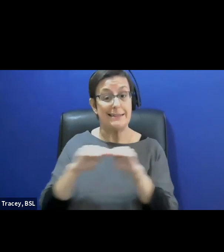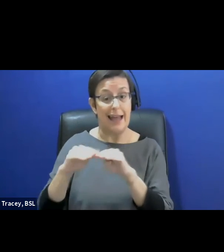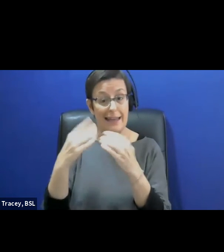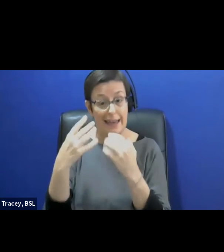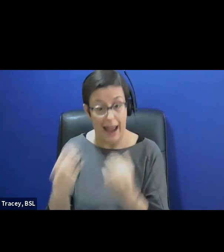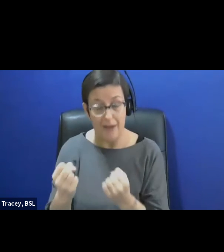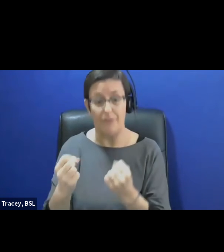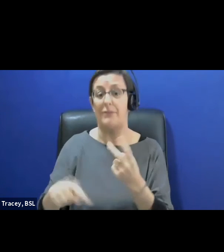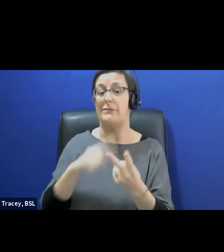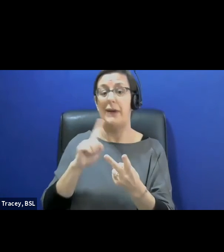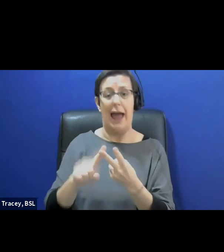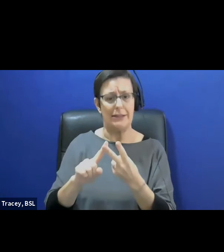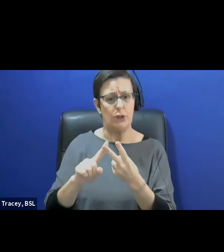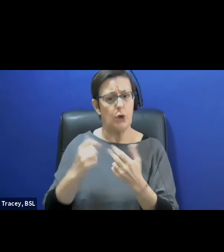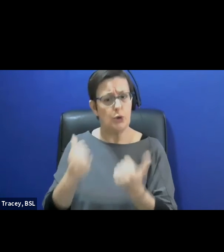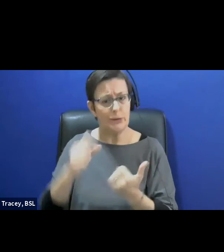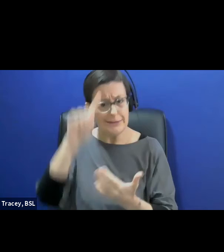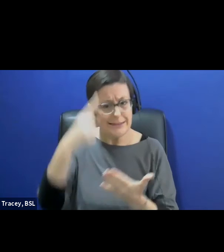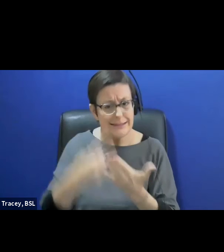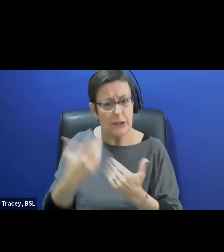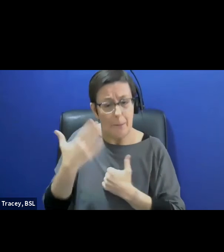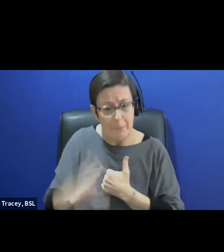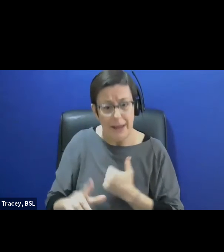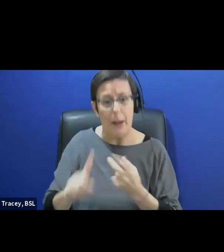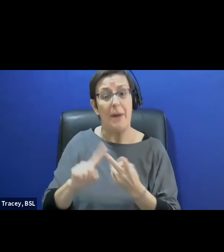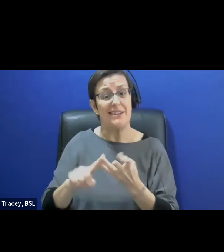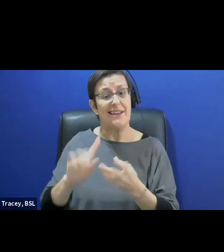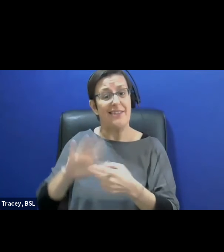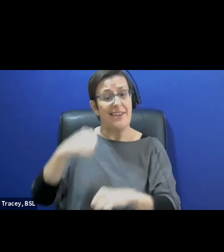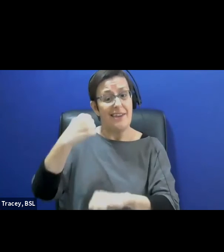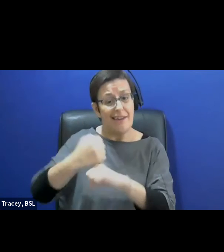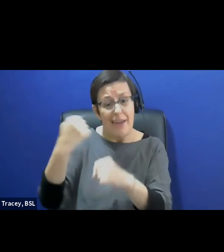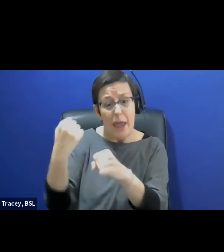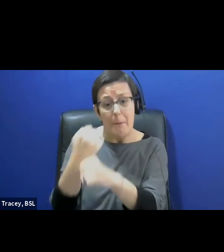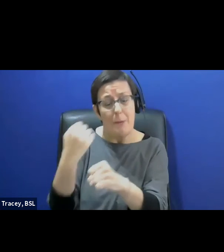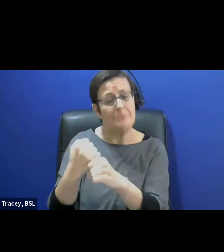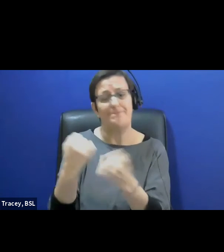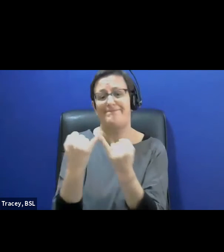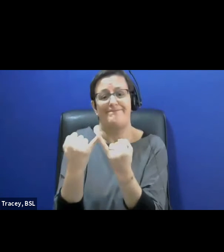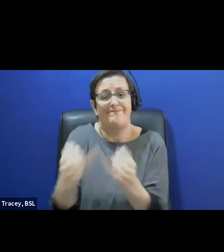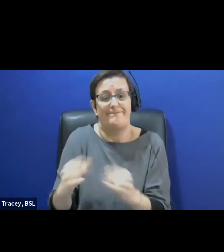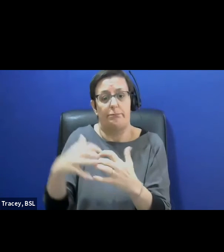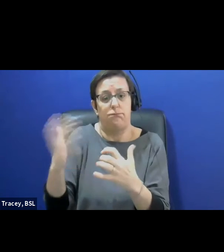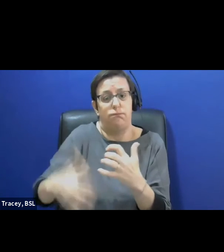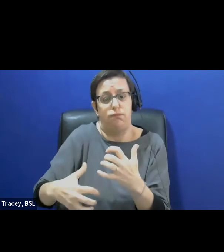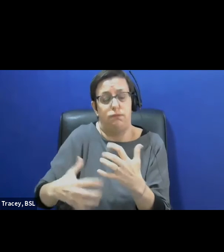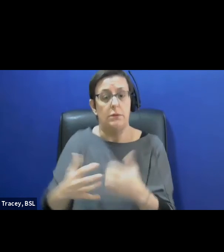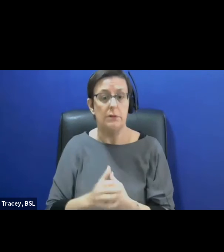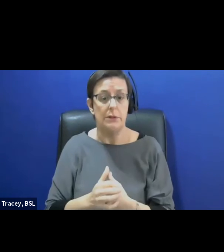that fall down. So for me, those are two kind of key points that I would make, both short term and then also thinking more long